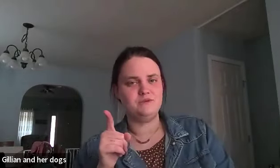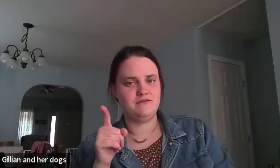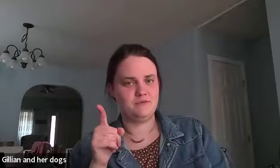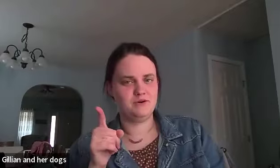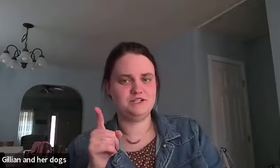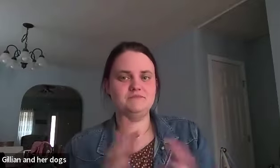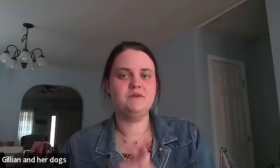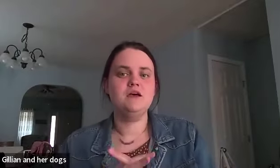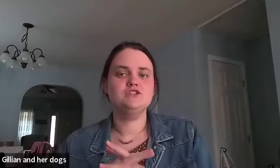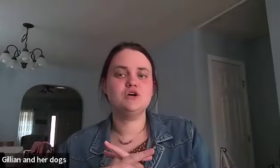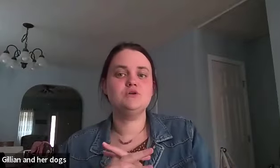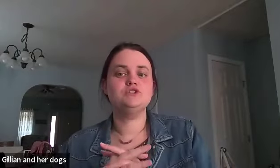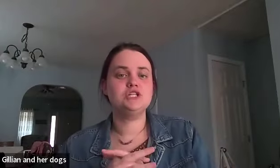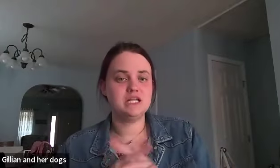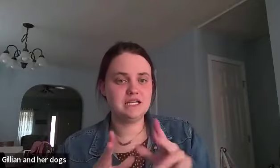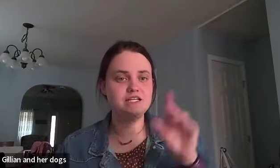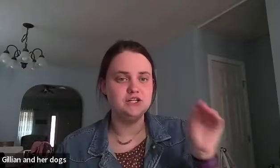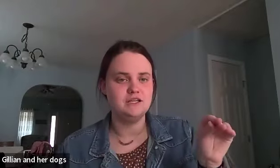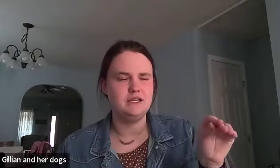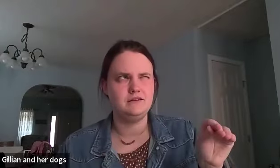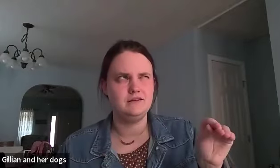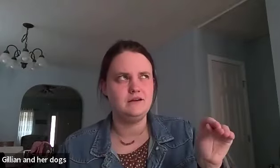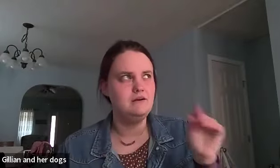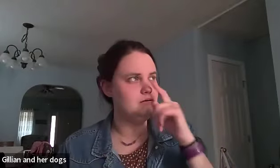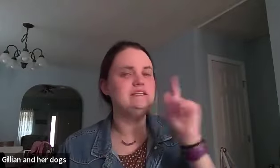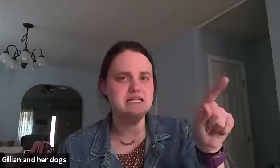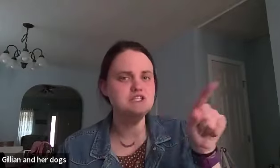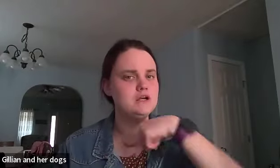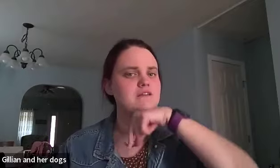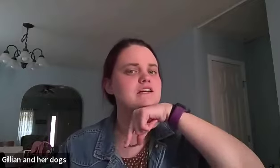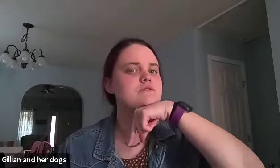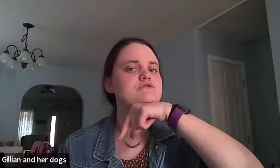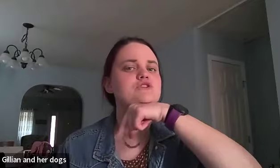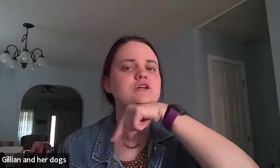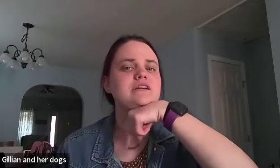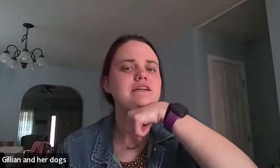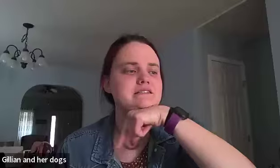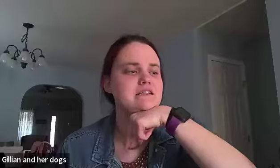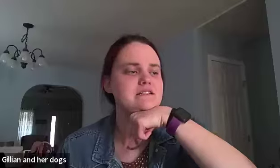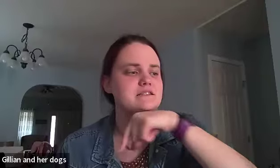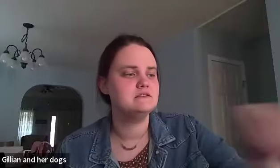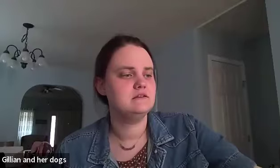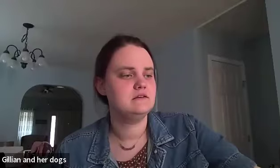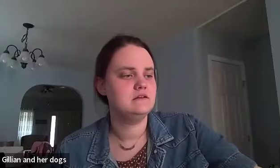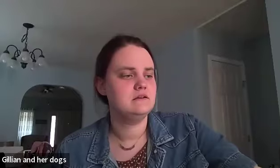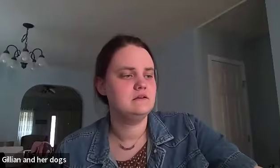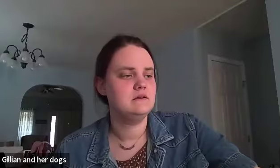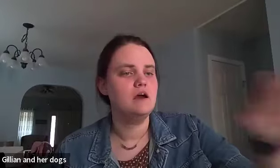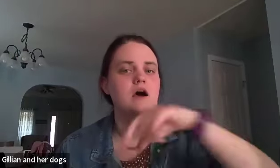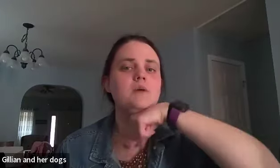We have one more question. So chicken and turkey. We did turkey last week. So turkey is this.